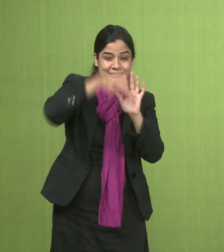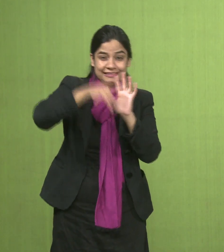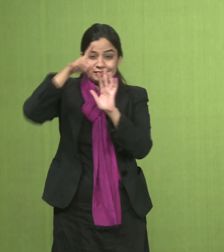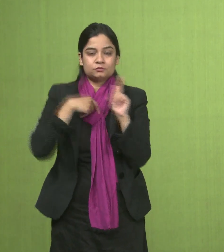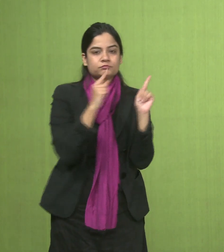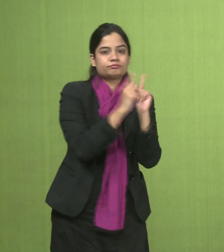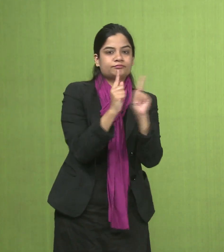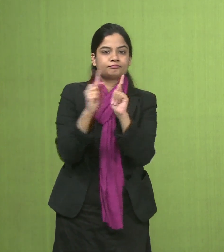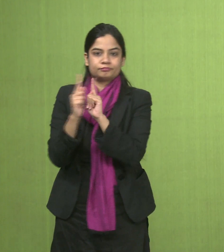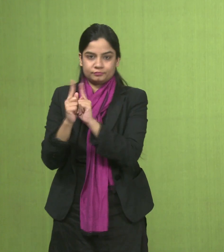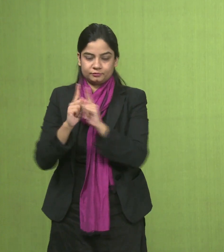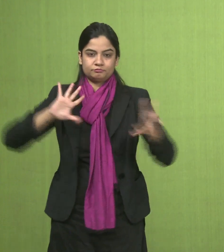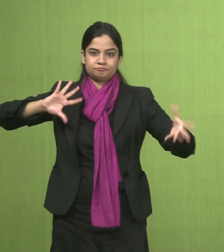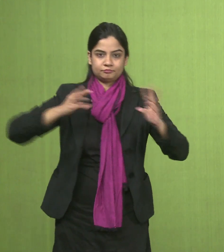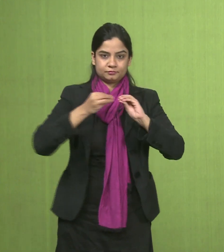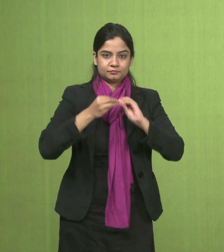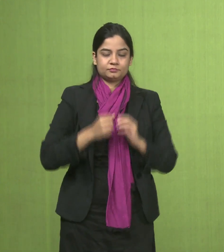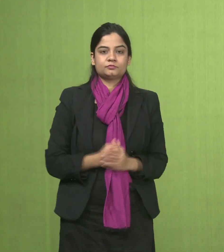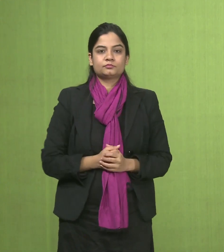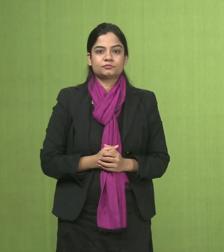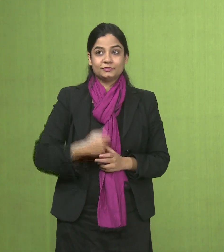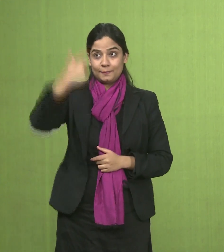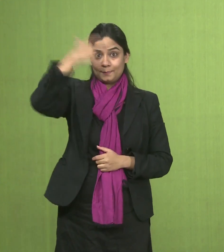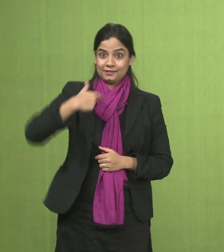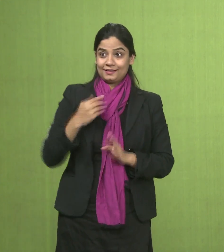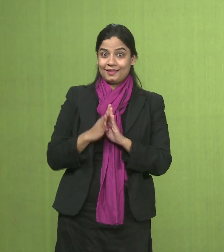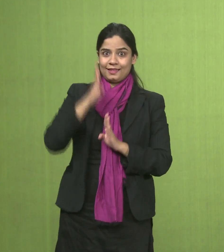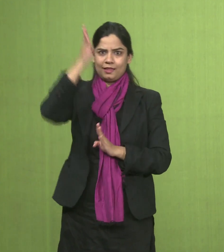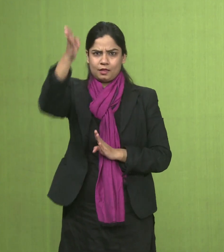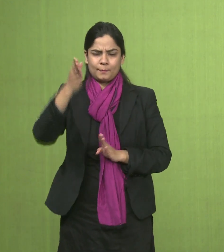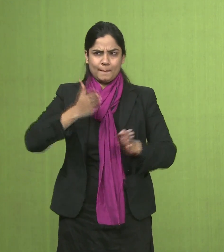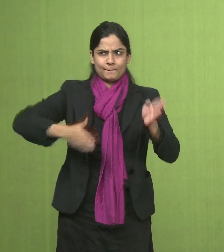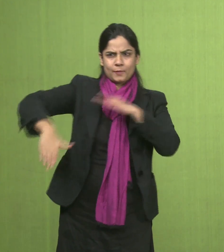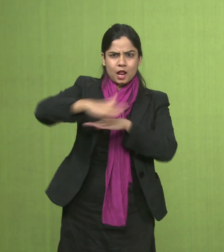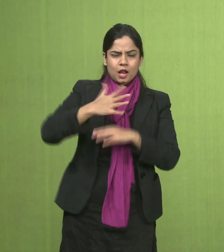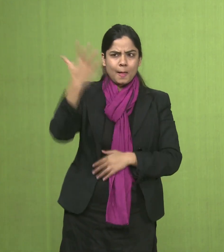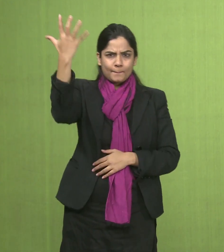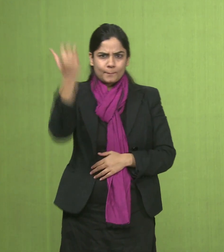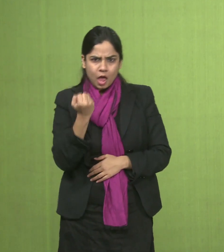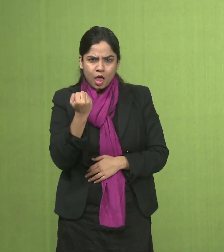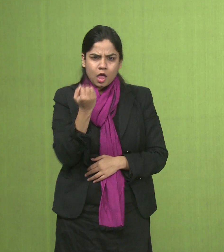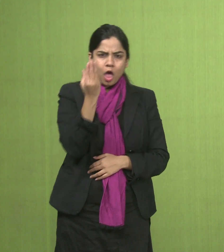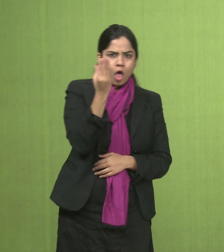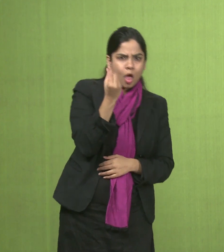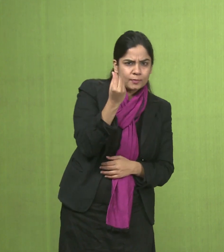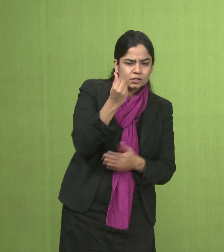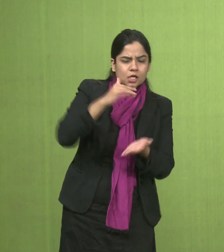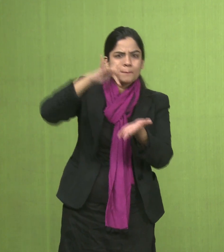responsibilities. So we have discussed about it in the chapter. Consumers should always know what to